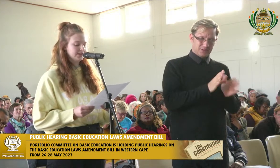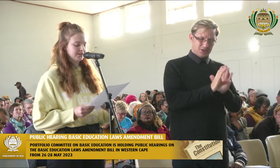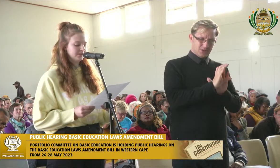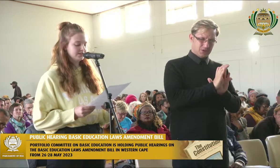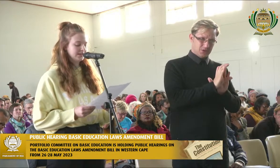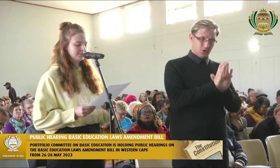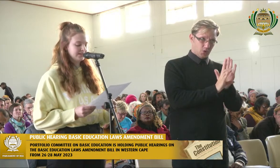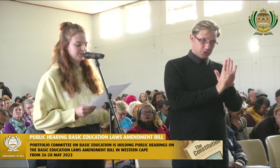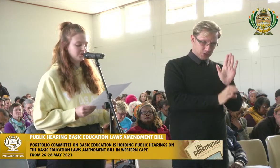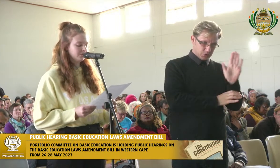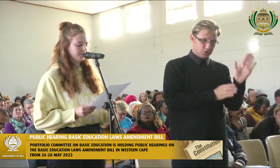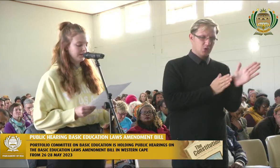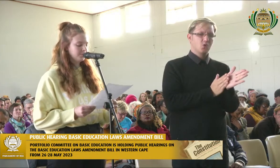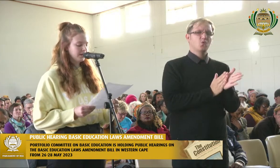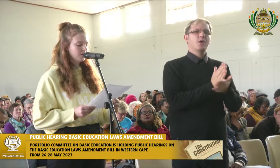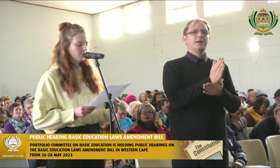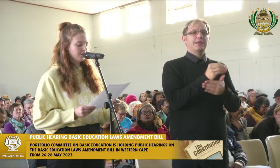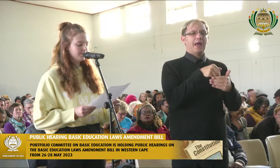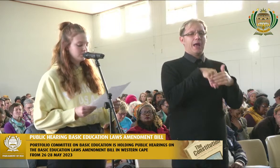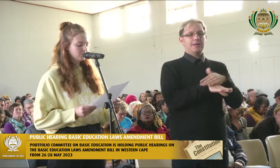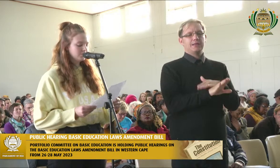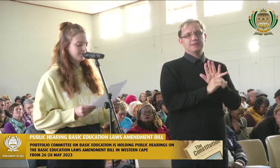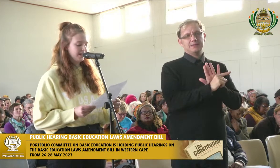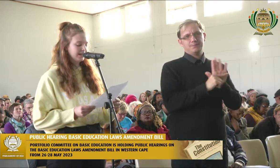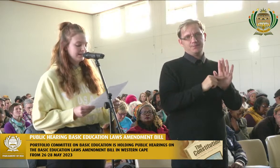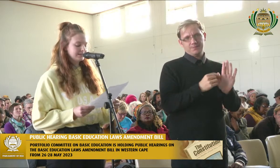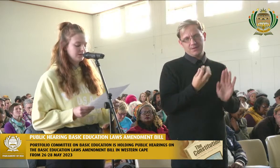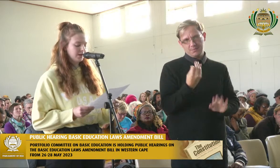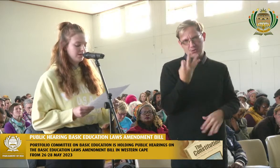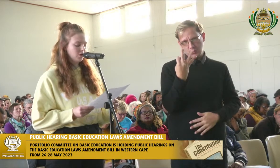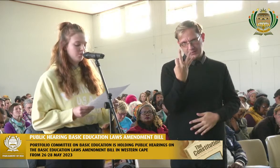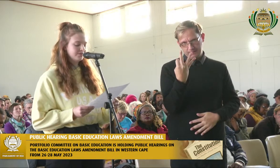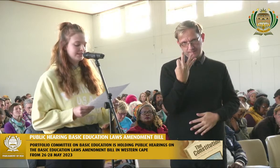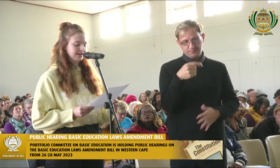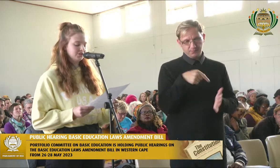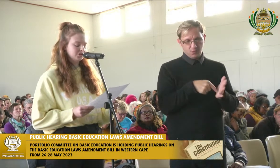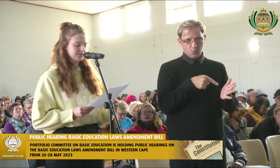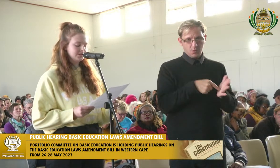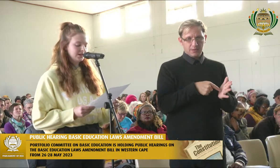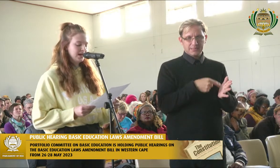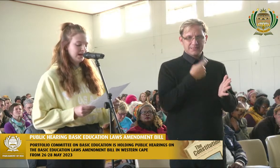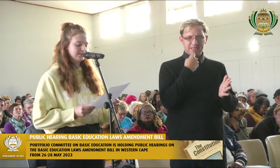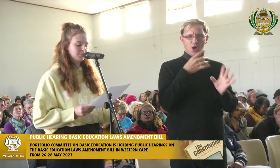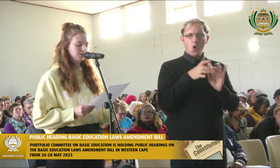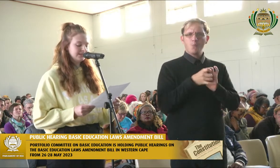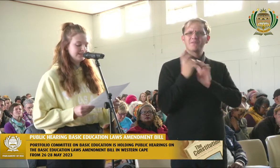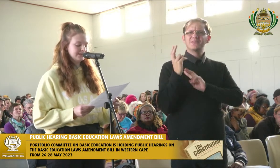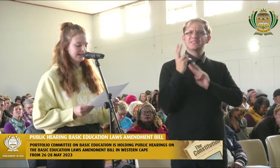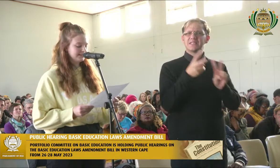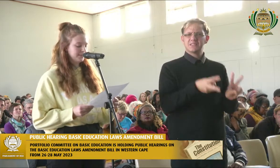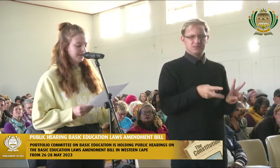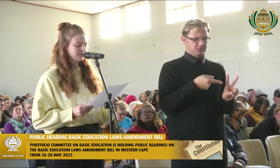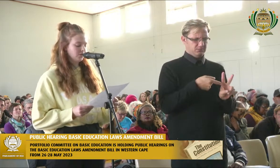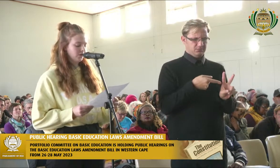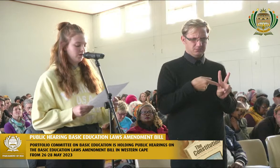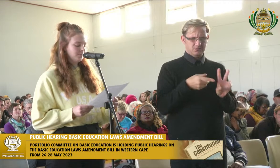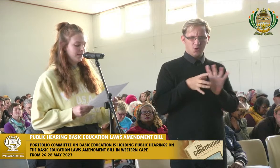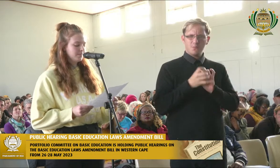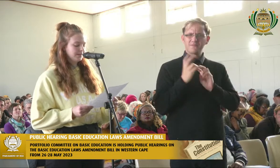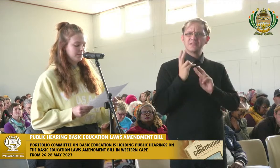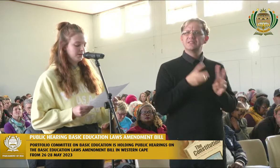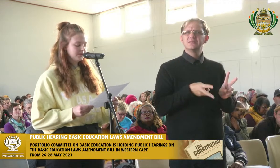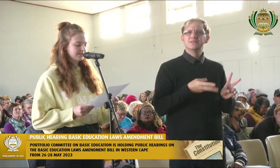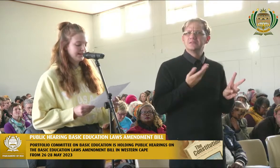in subsection 3, where there is also vagueness in whether home visitations, as the policy states they must